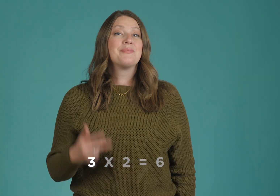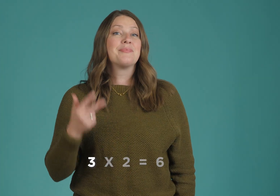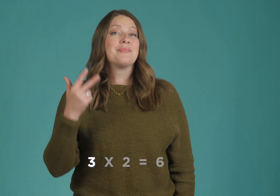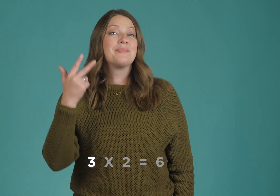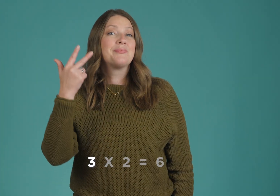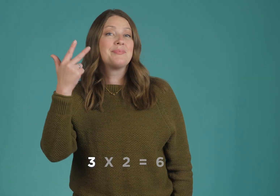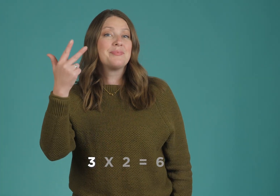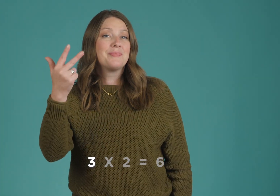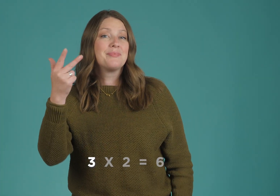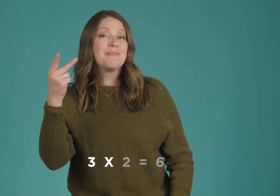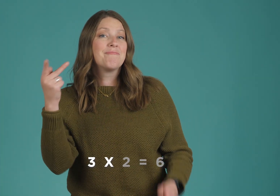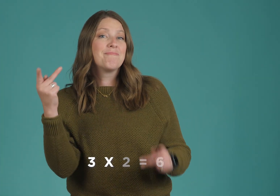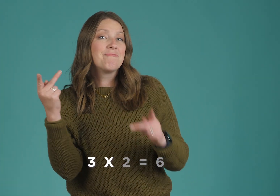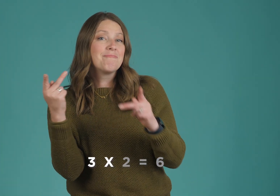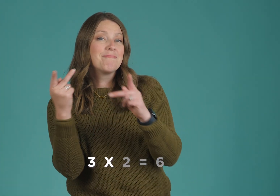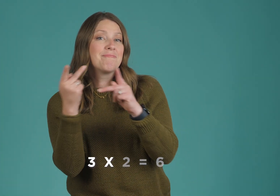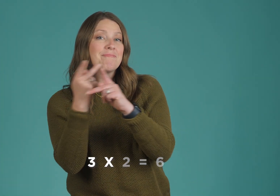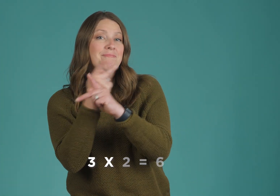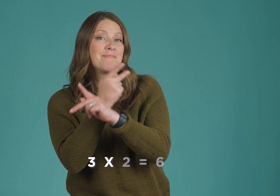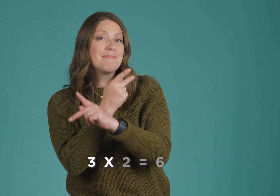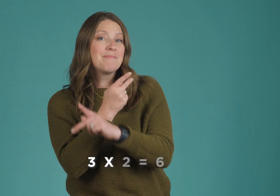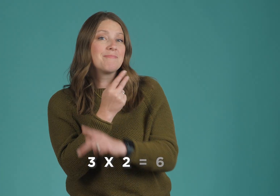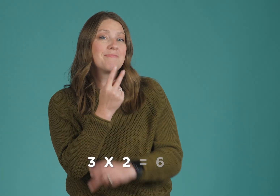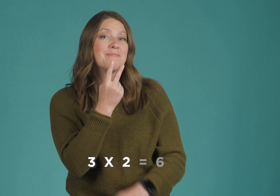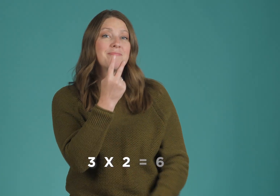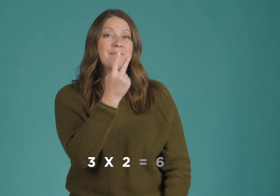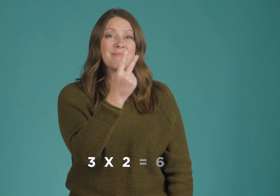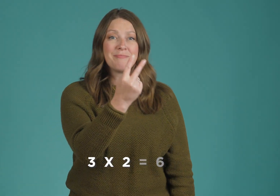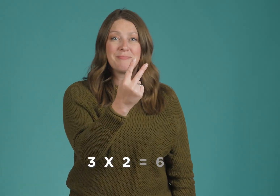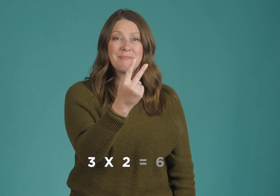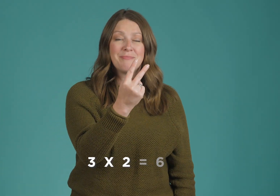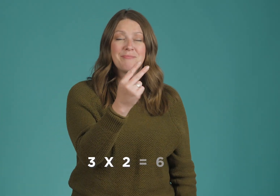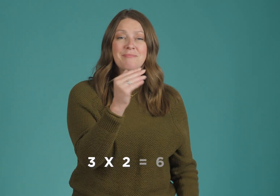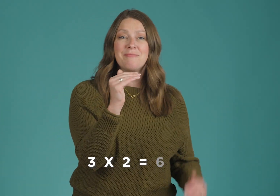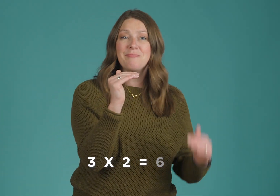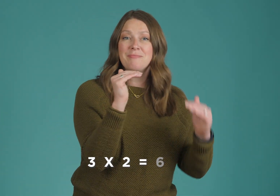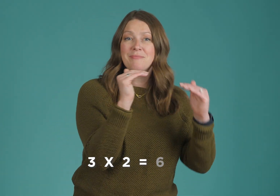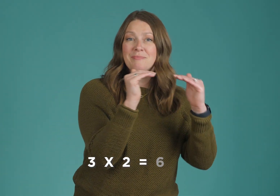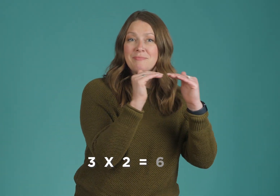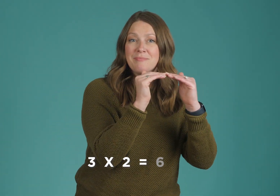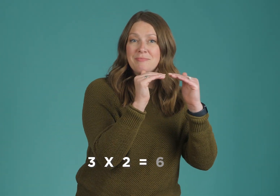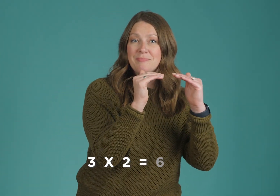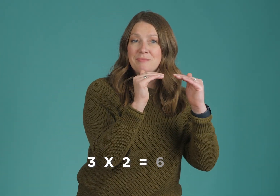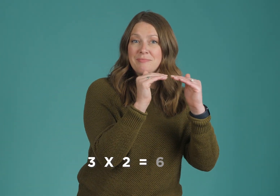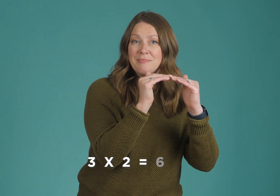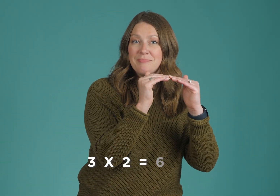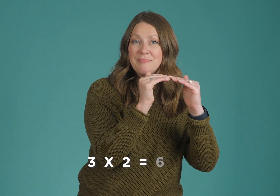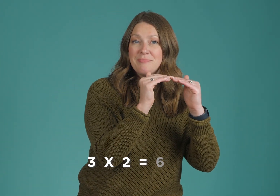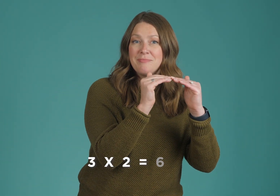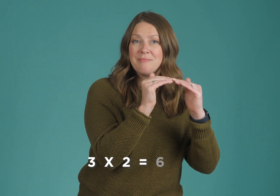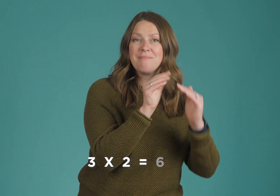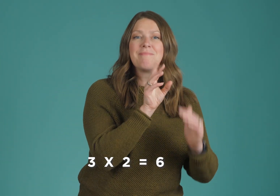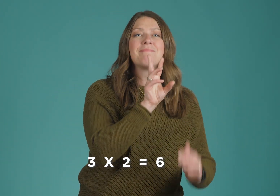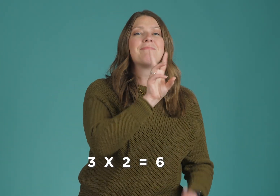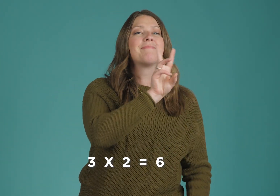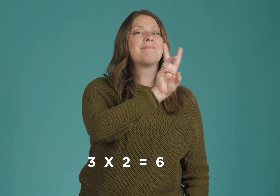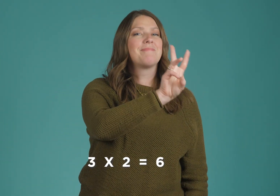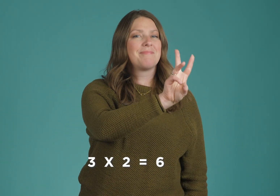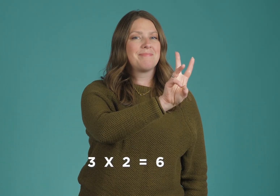equals 6.